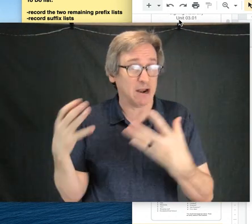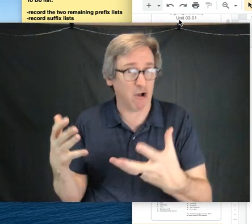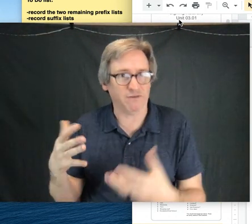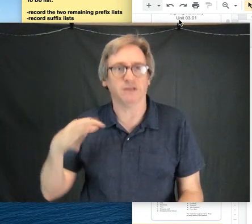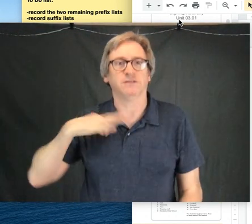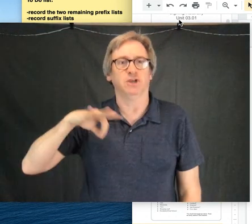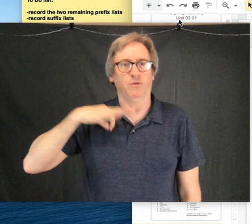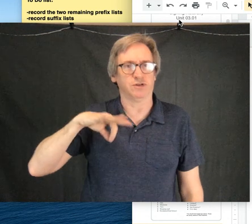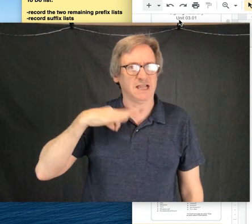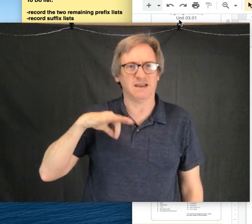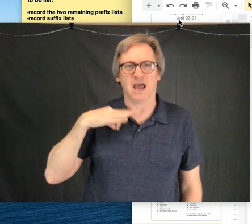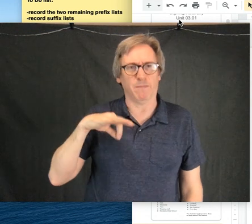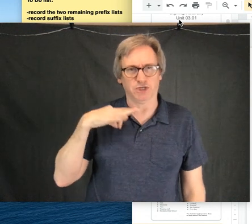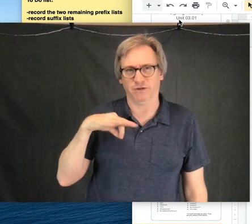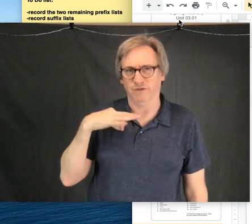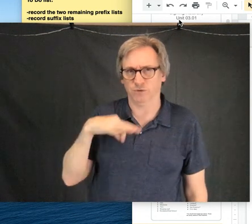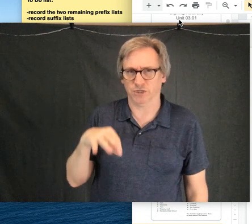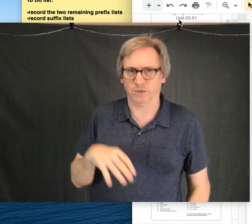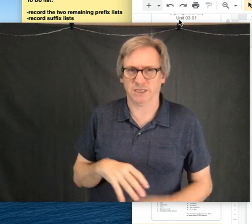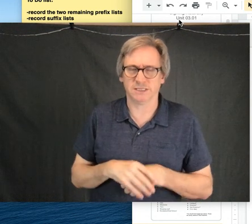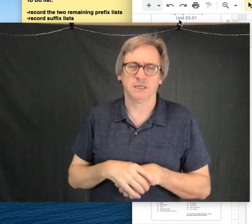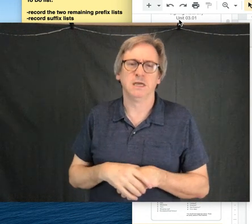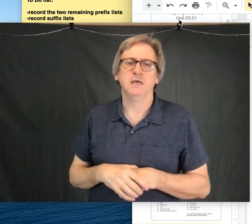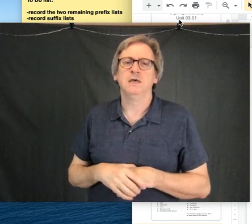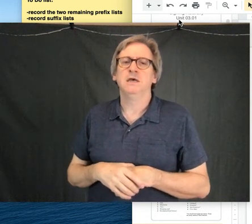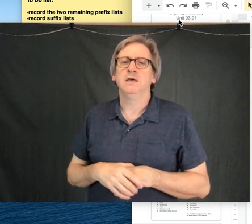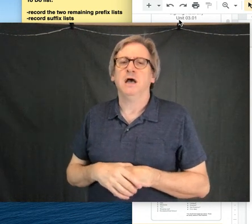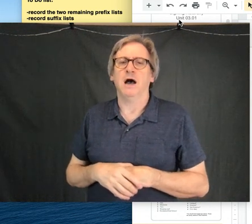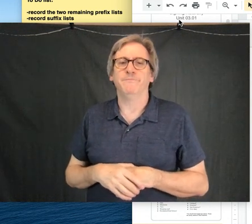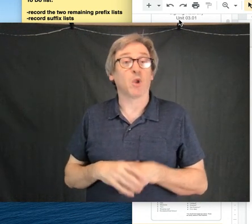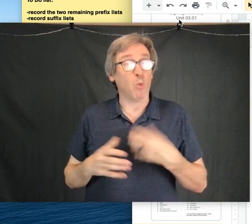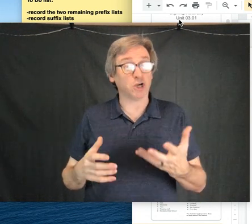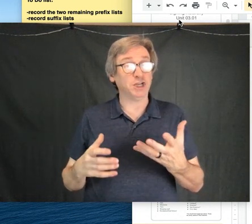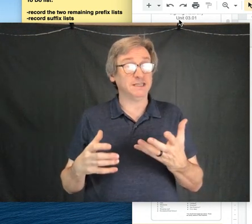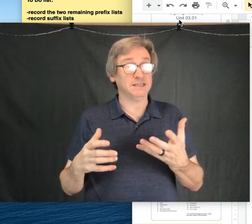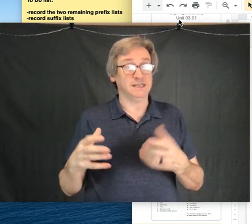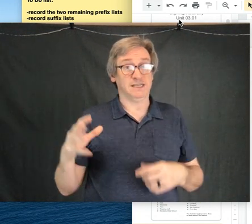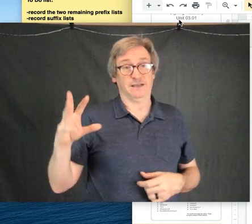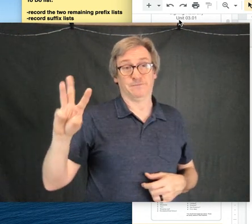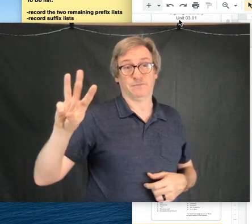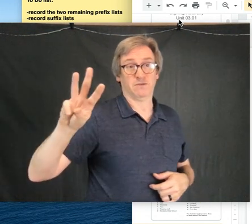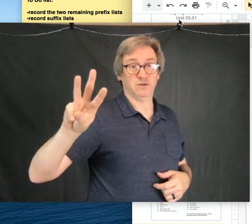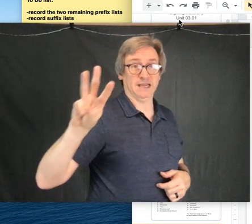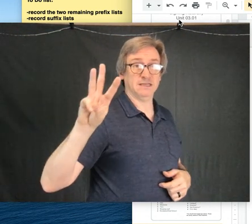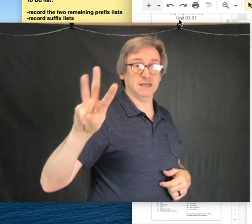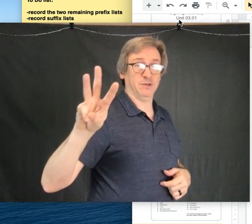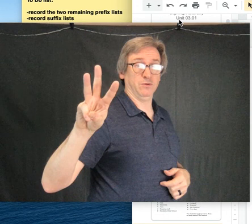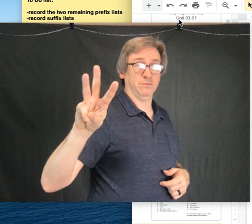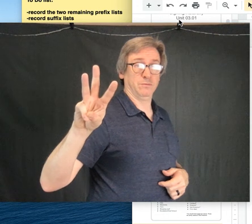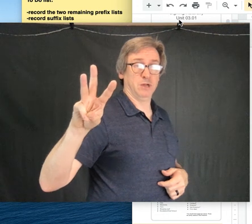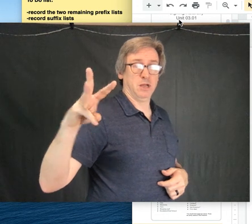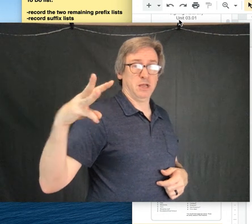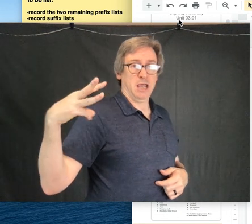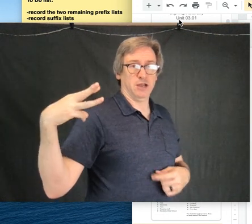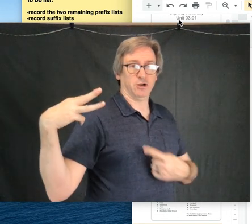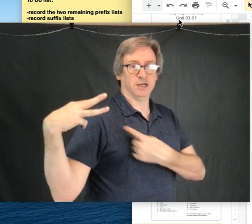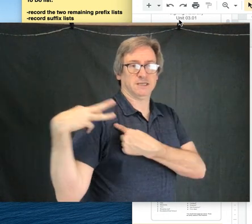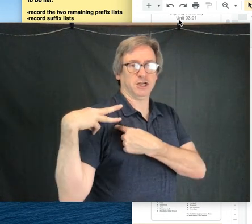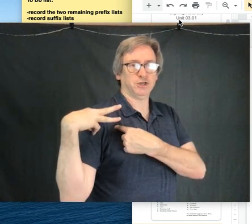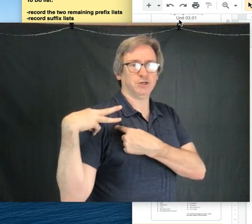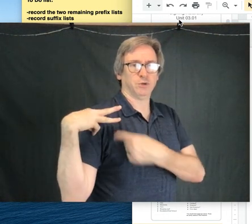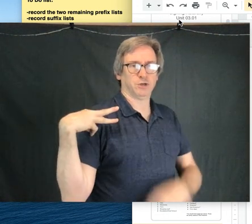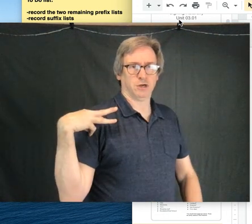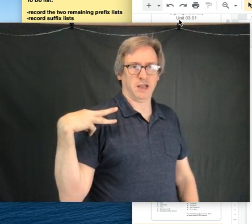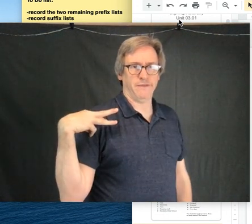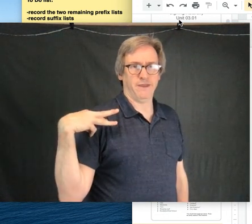Maine that often. So there's not much confusion with this. Washington, D.C. You take the W, and you're going to